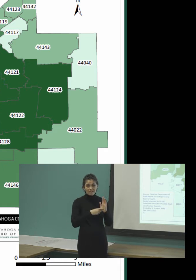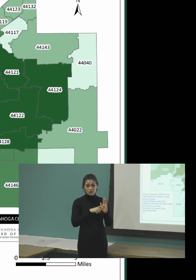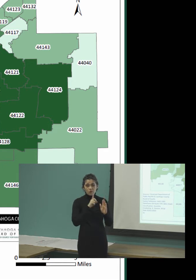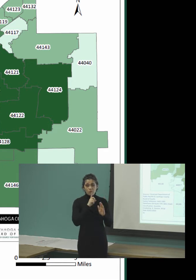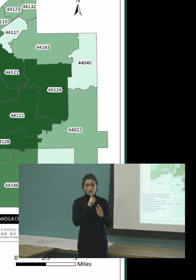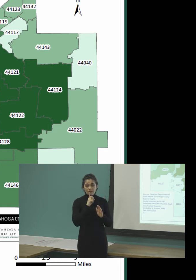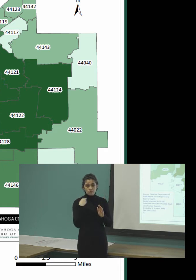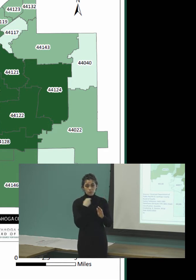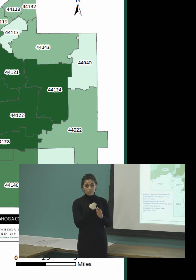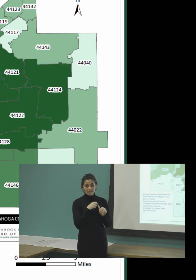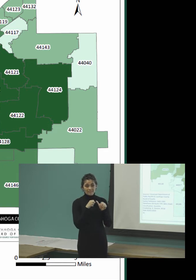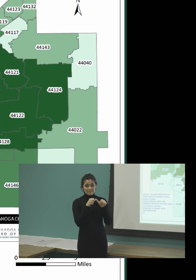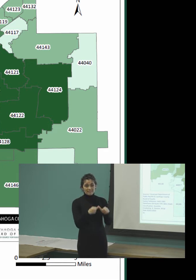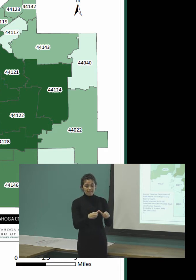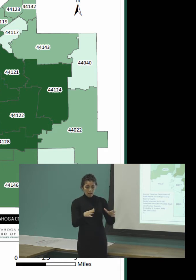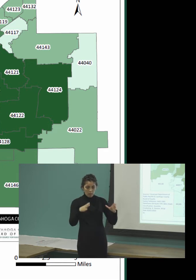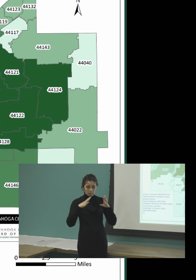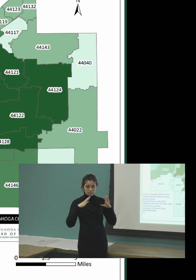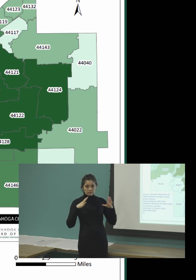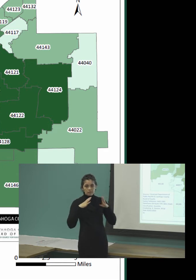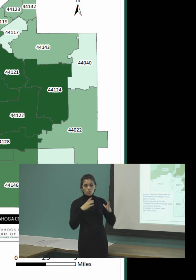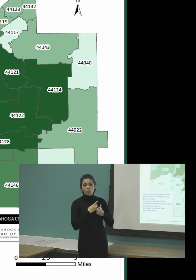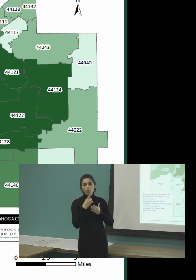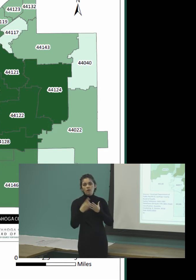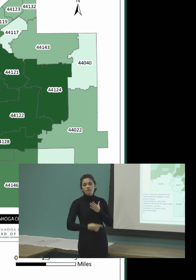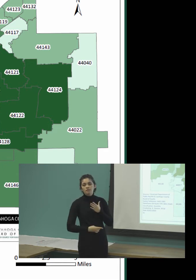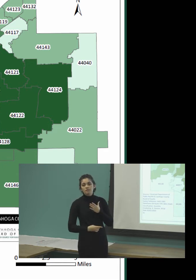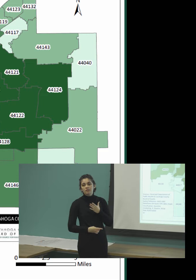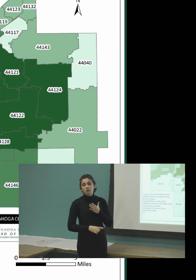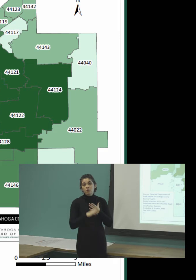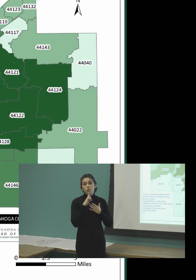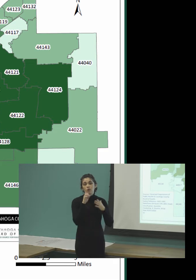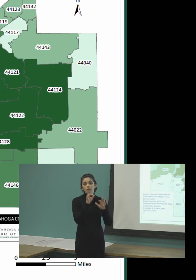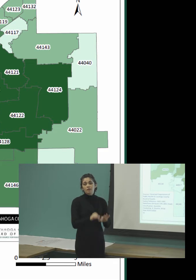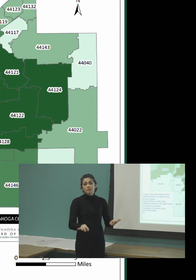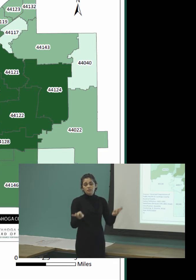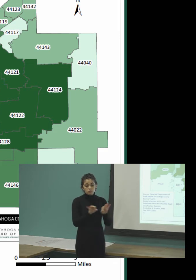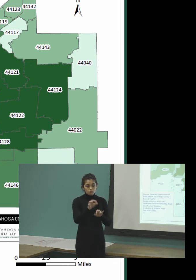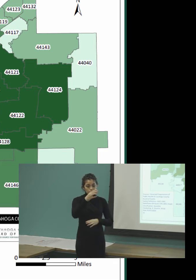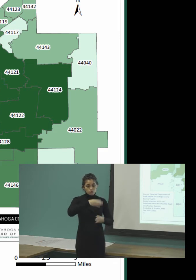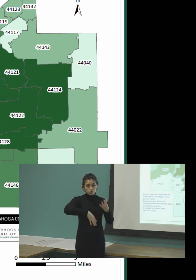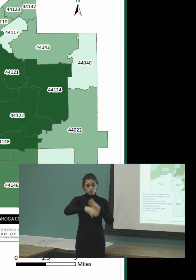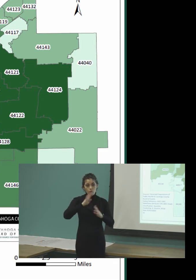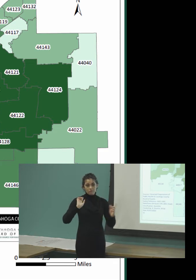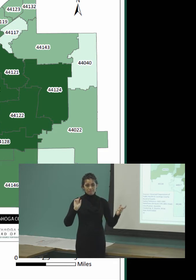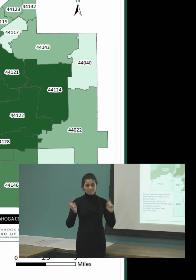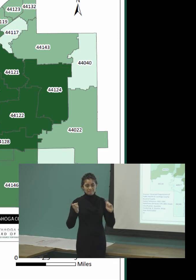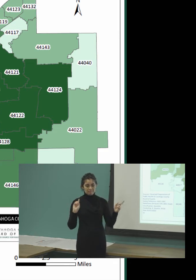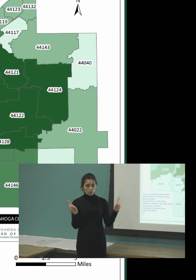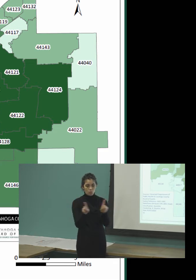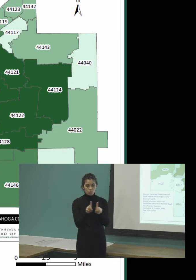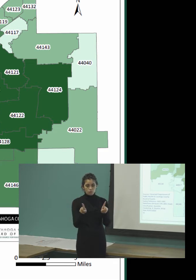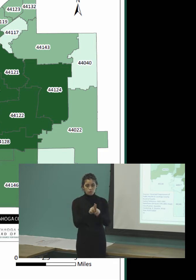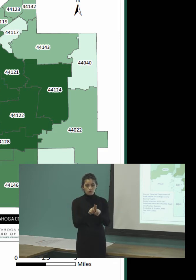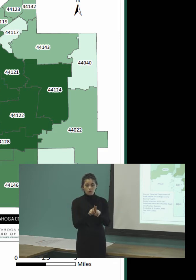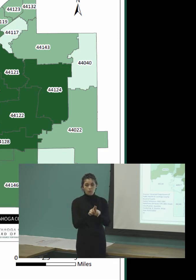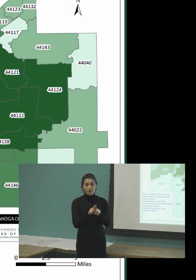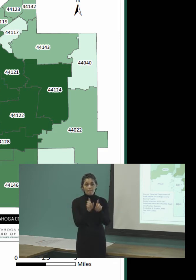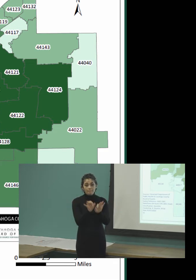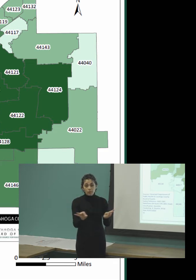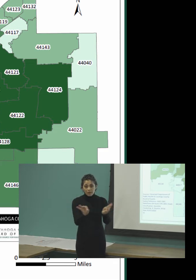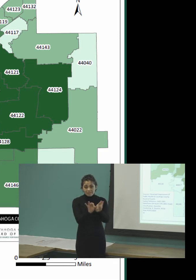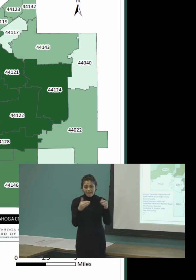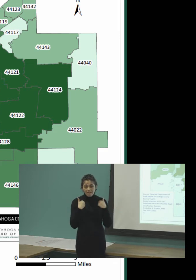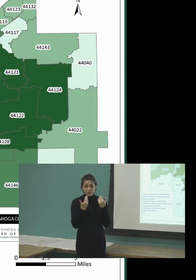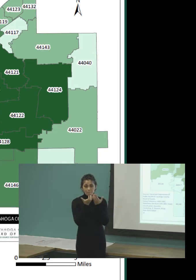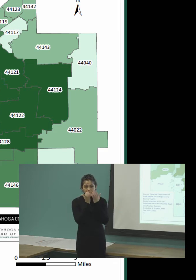particularly as we head into a holiday weekend, that it is important to socially distance, it is important to wear a mask,